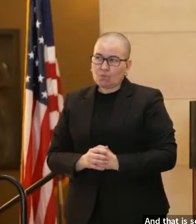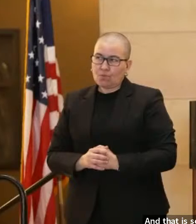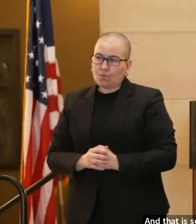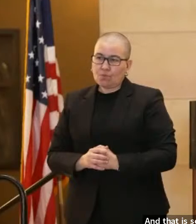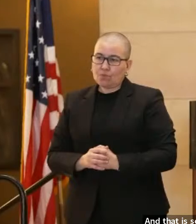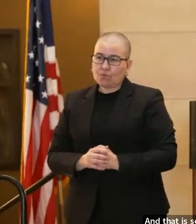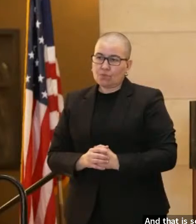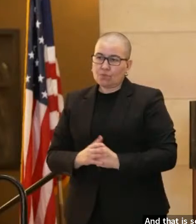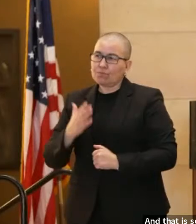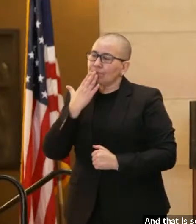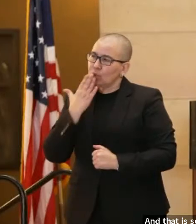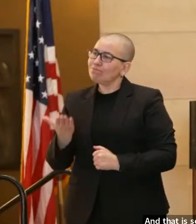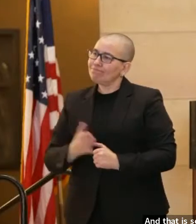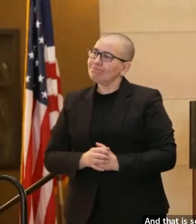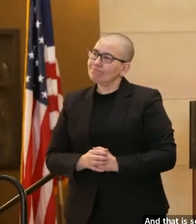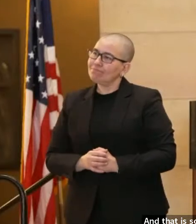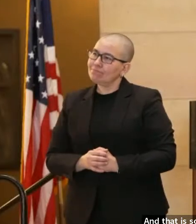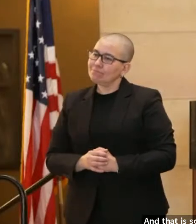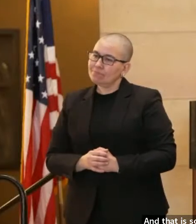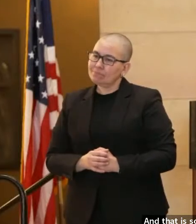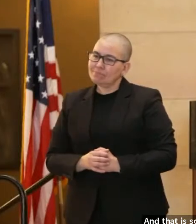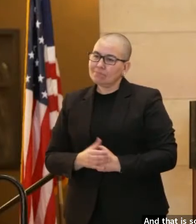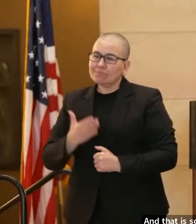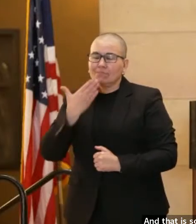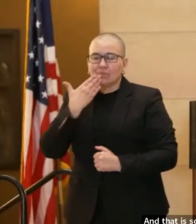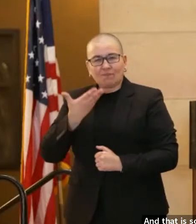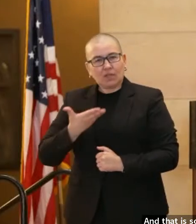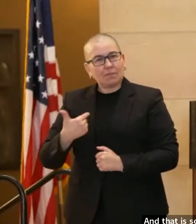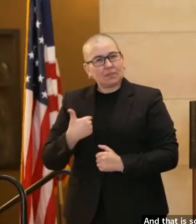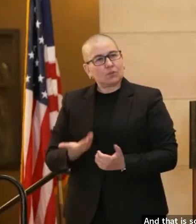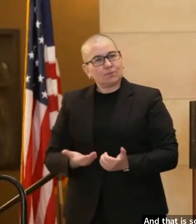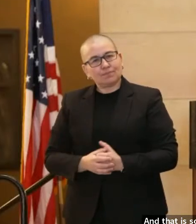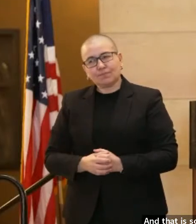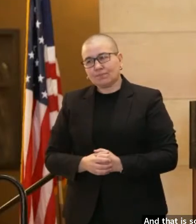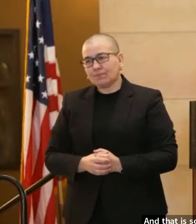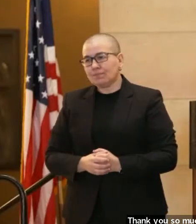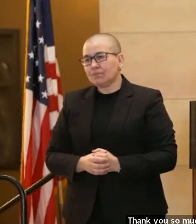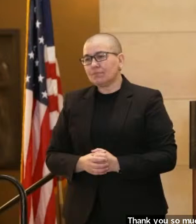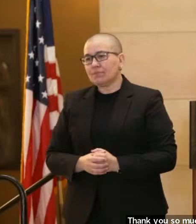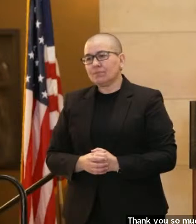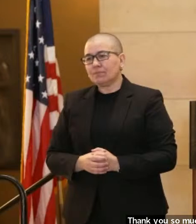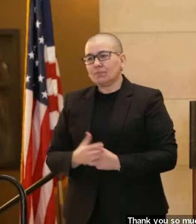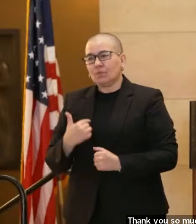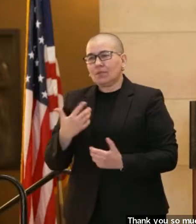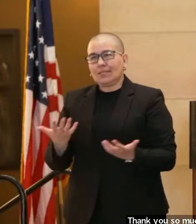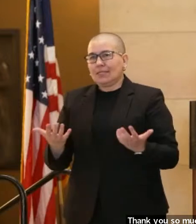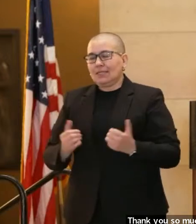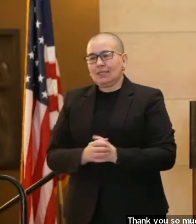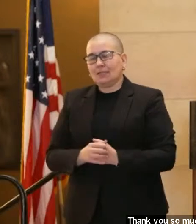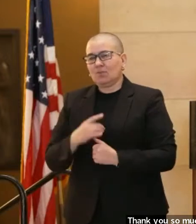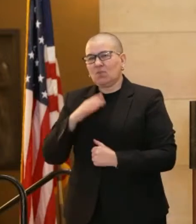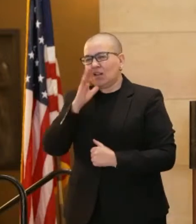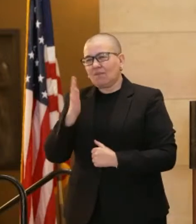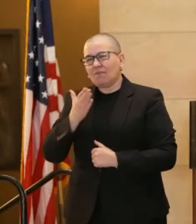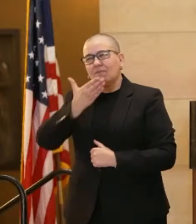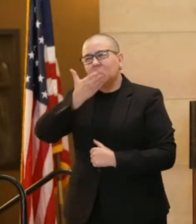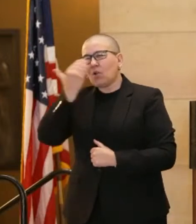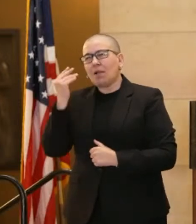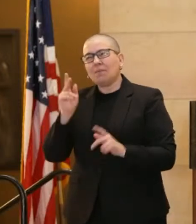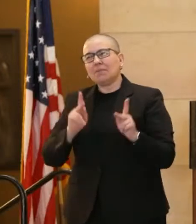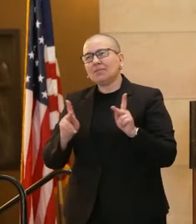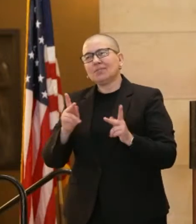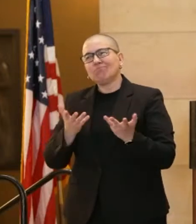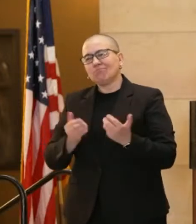thank you so much for having me today and for the work that you do. And may we never forget the people and the lives and the